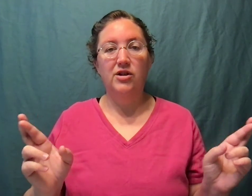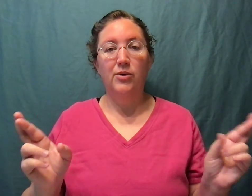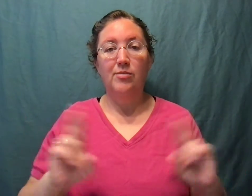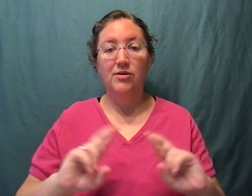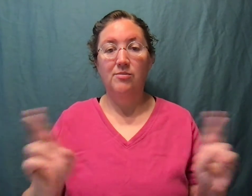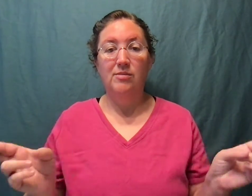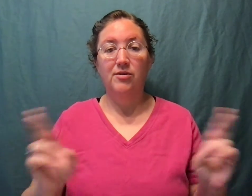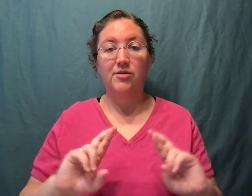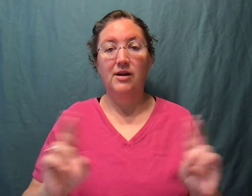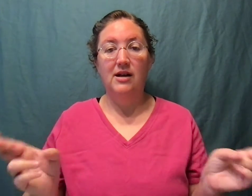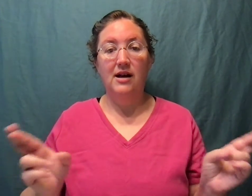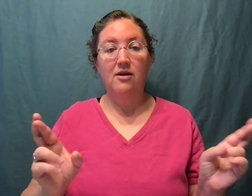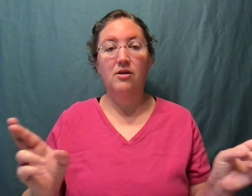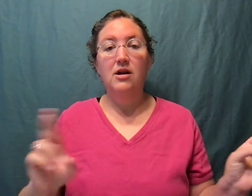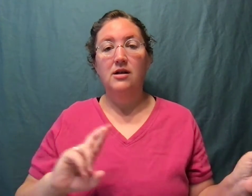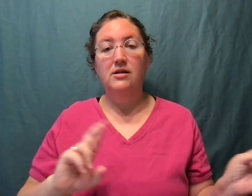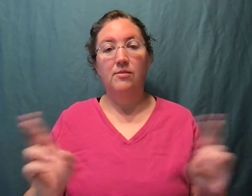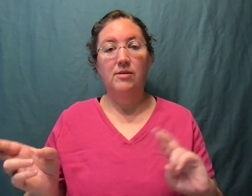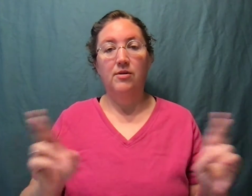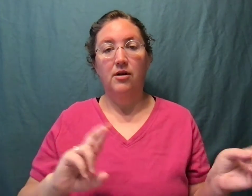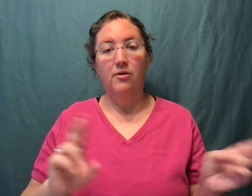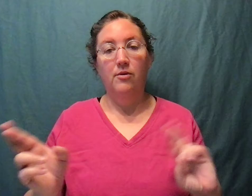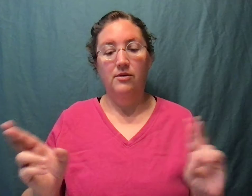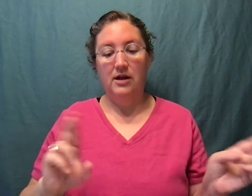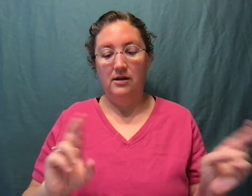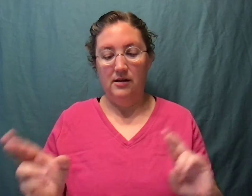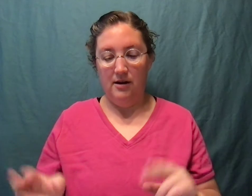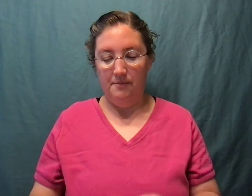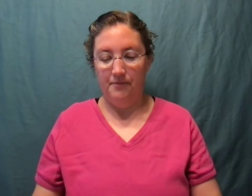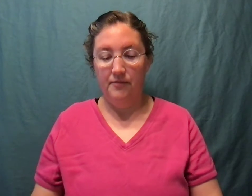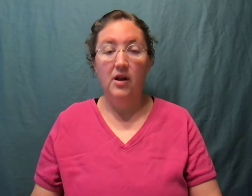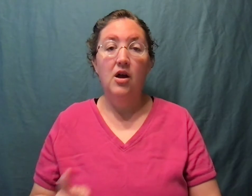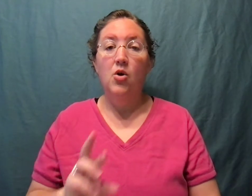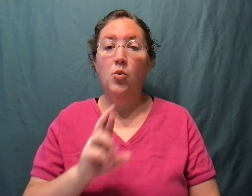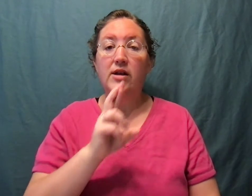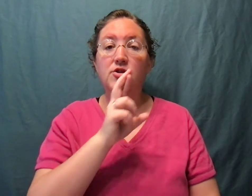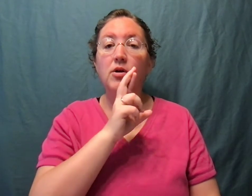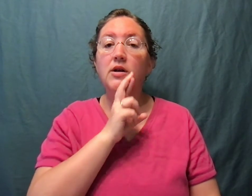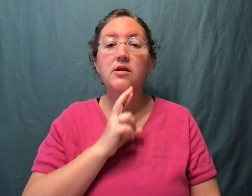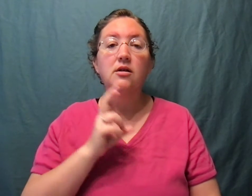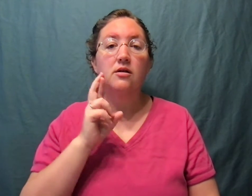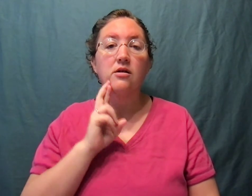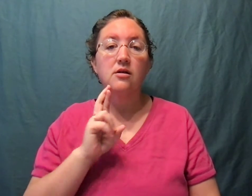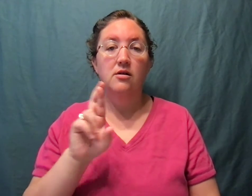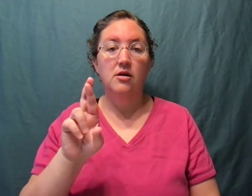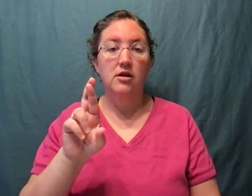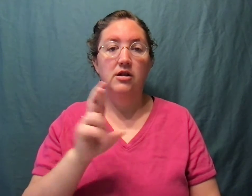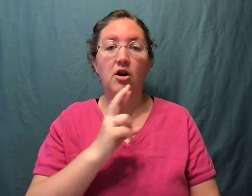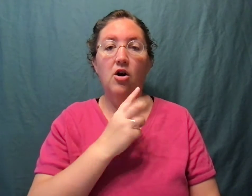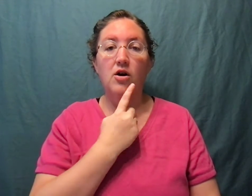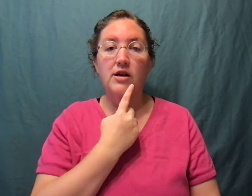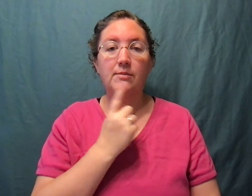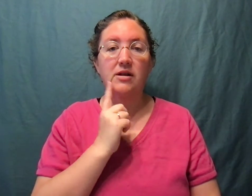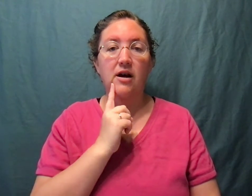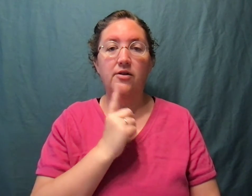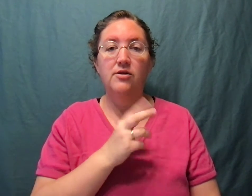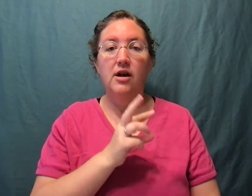wipers. Some people do in and out. Some people go side to side. Restaurant is an R, taps on either side of